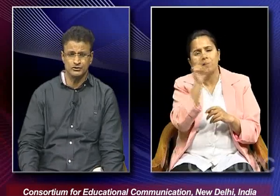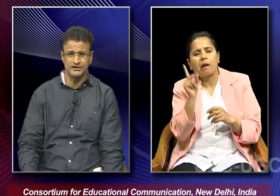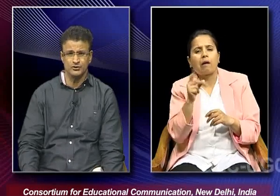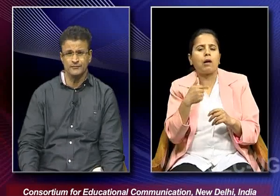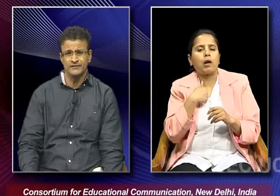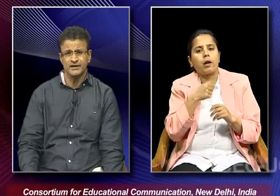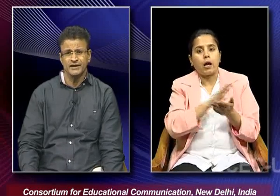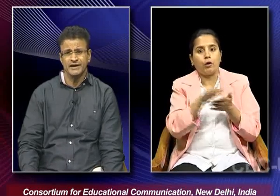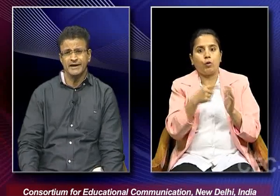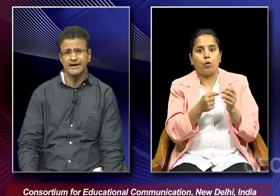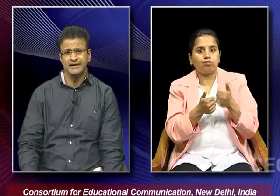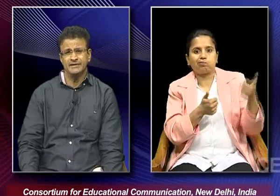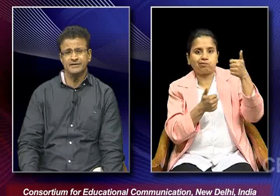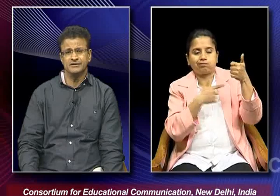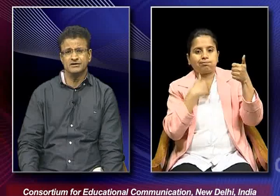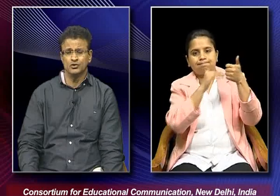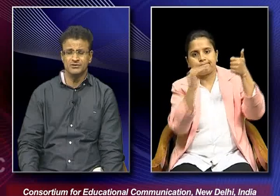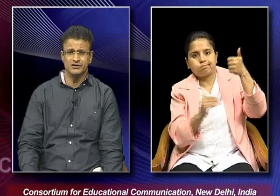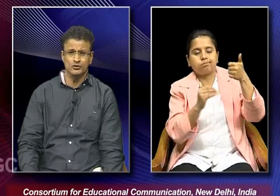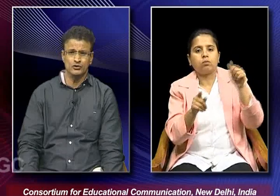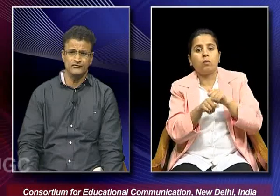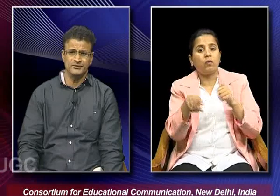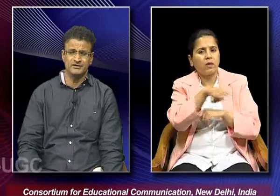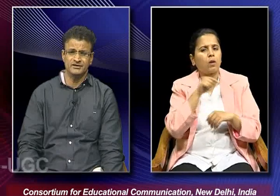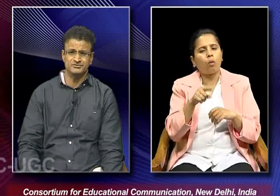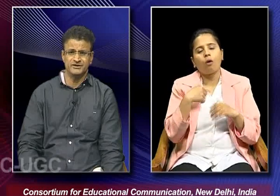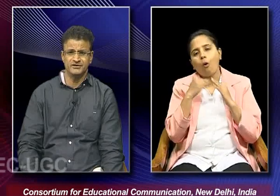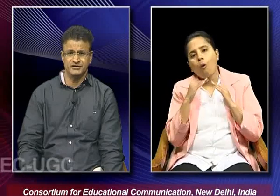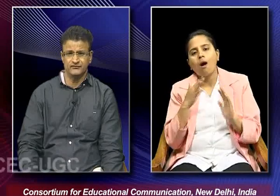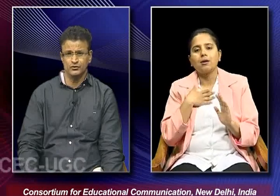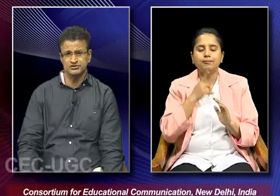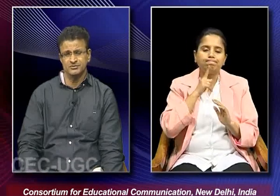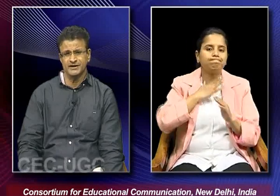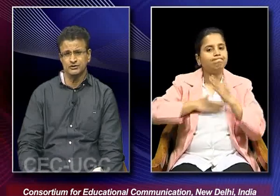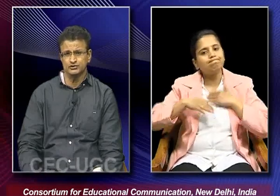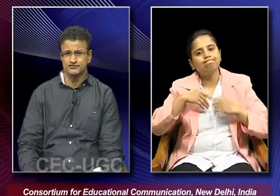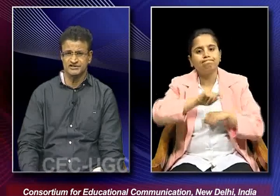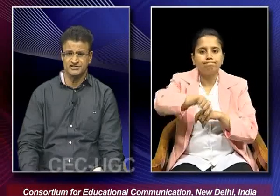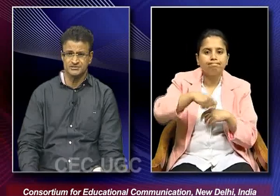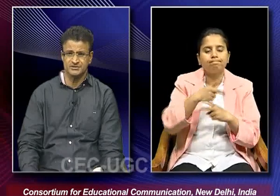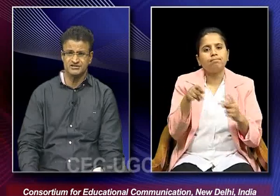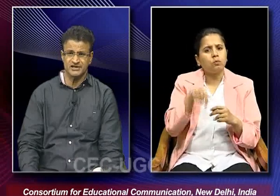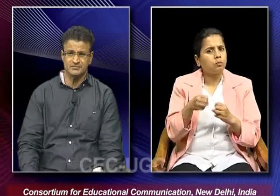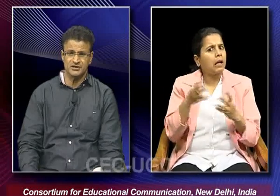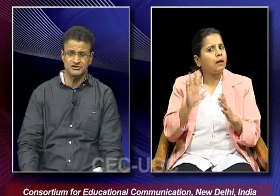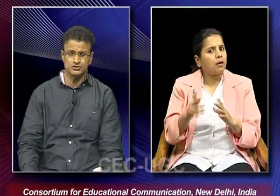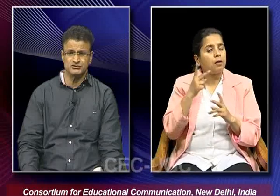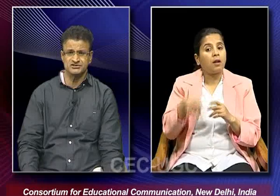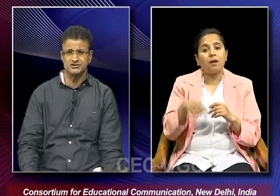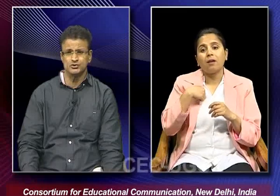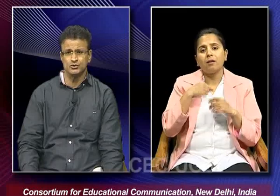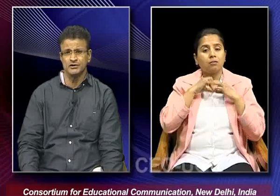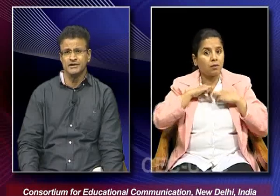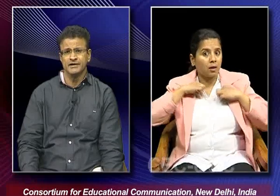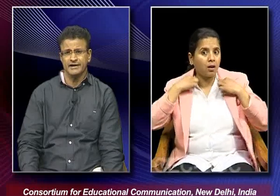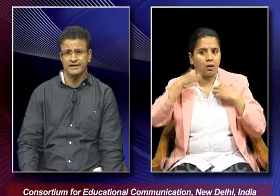to the hero, and the homely role of women is being reinforced by use of certain symbols like Mangal Sutra,